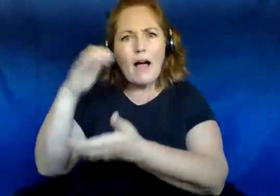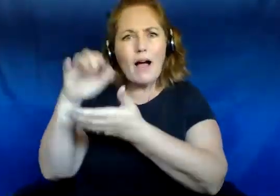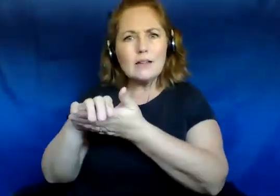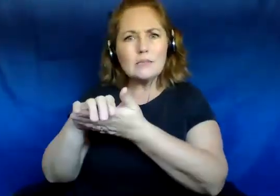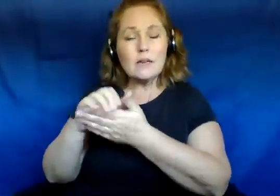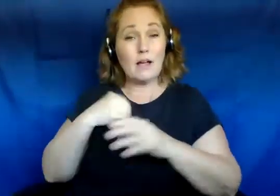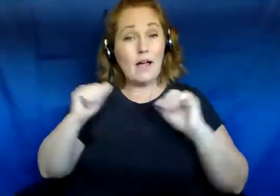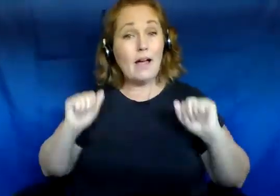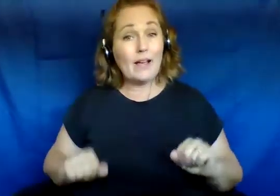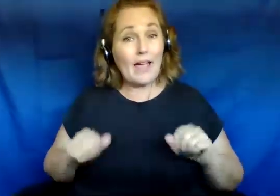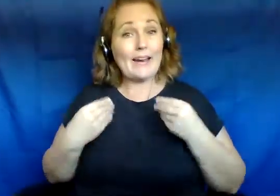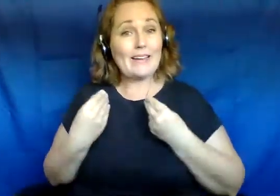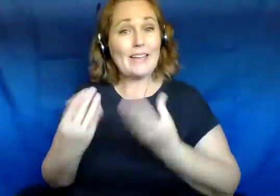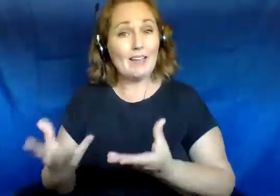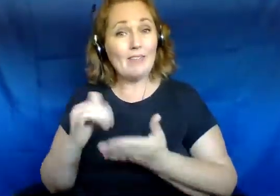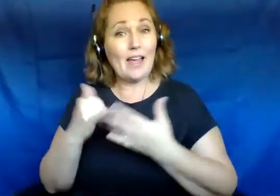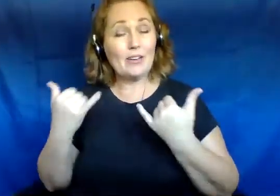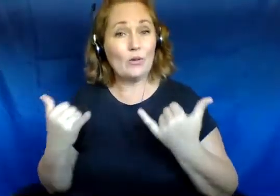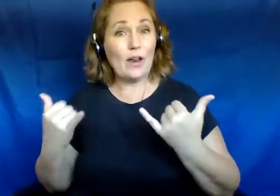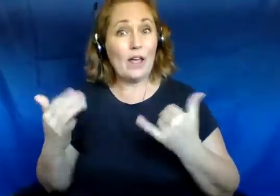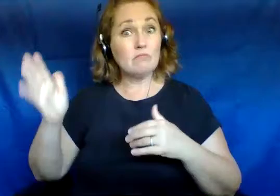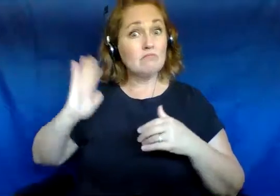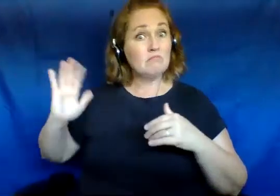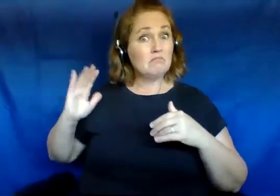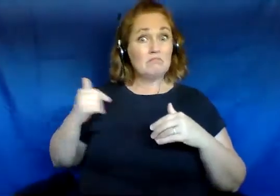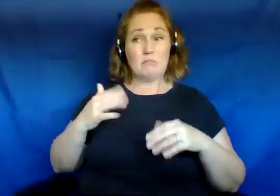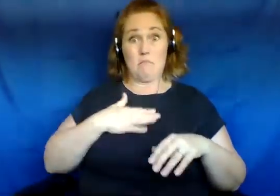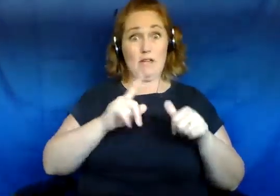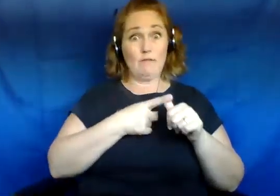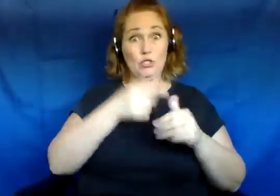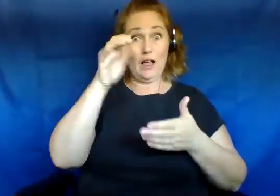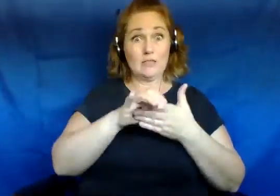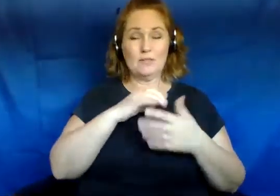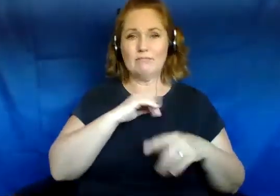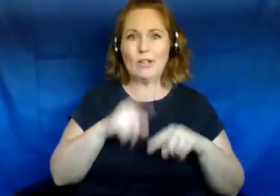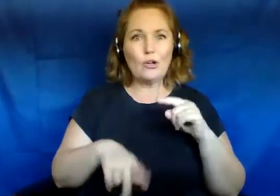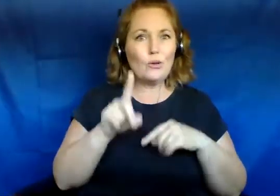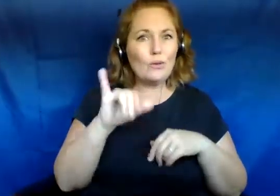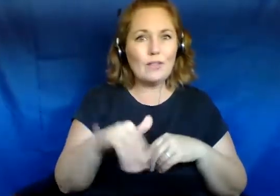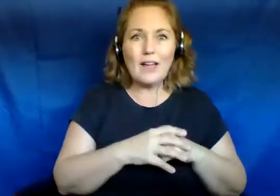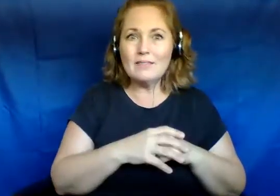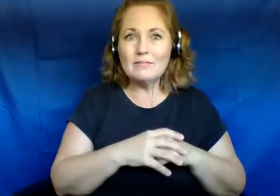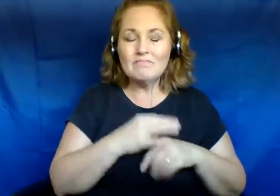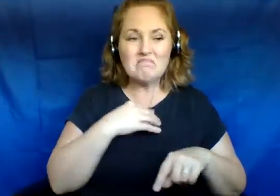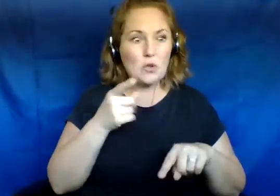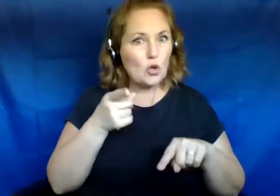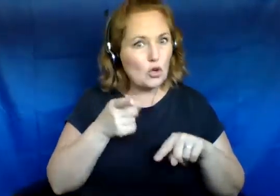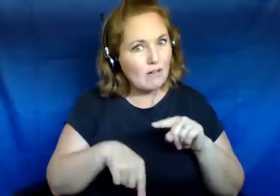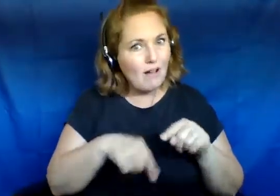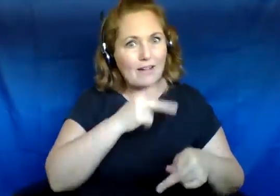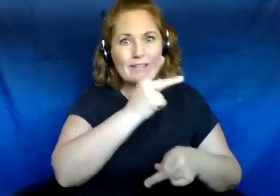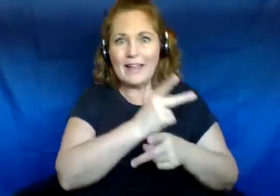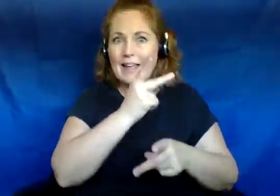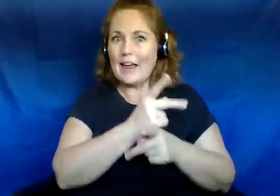can do that today. And I never could do that for my first husband. I could not take care of